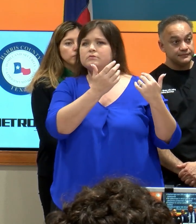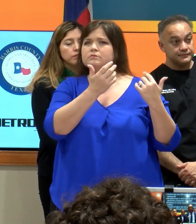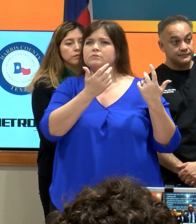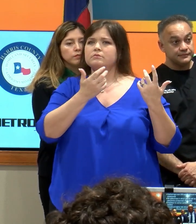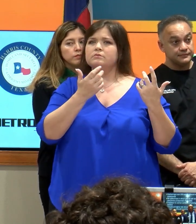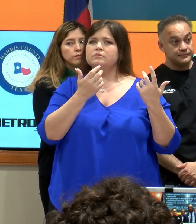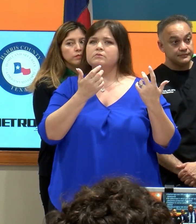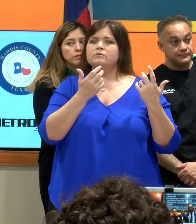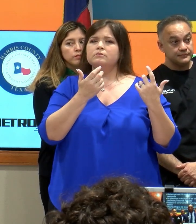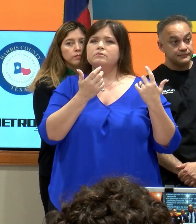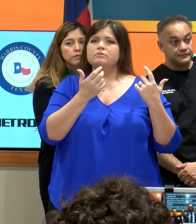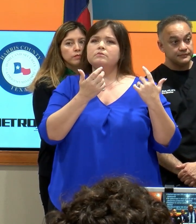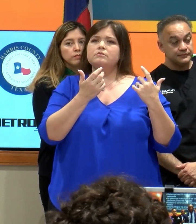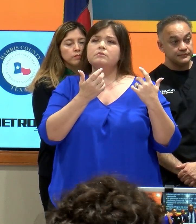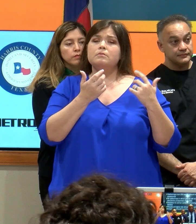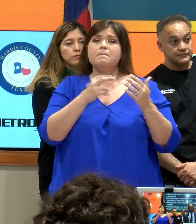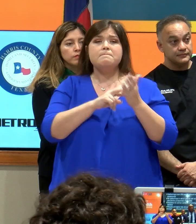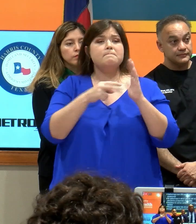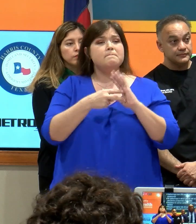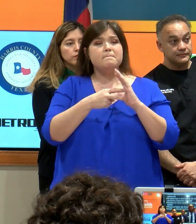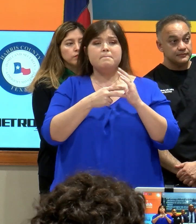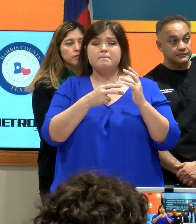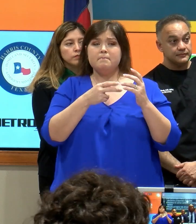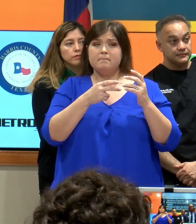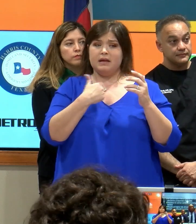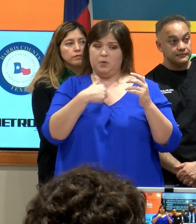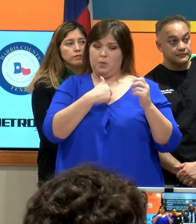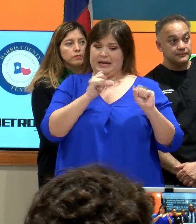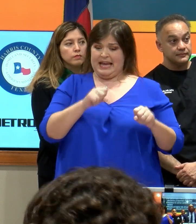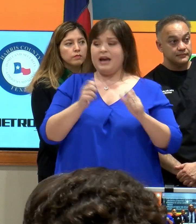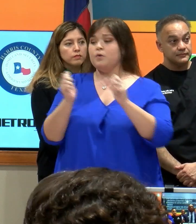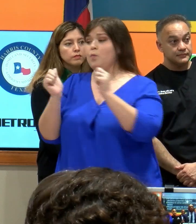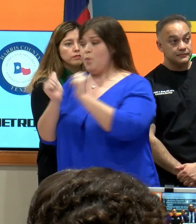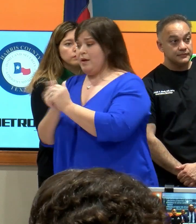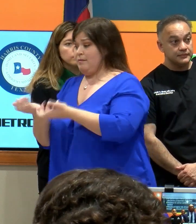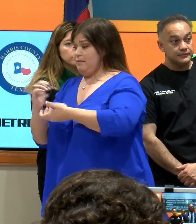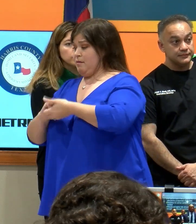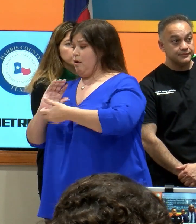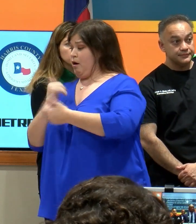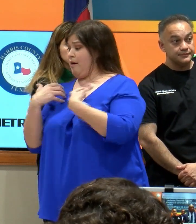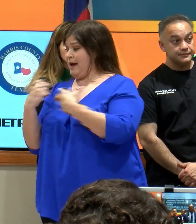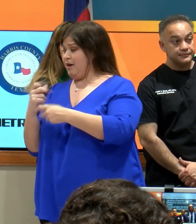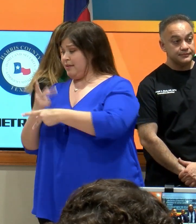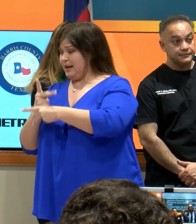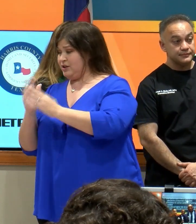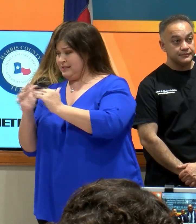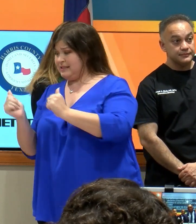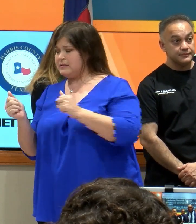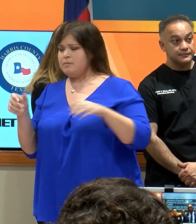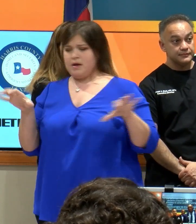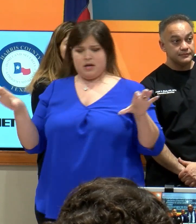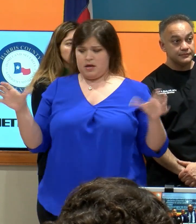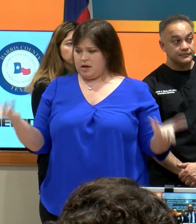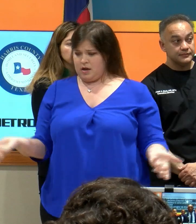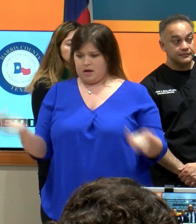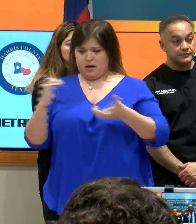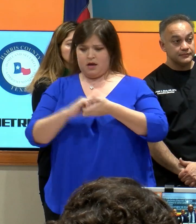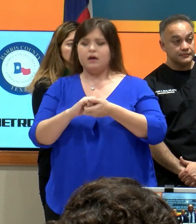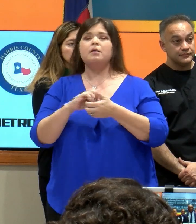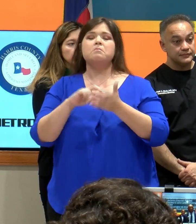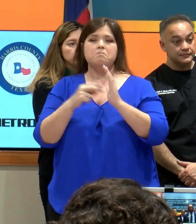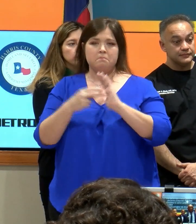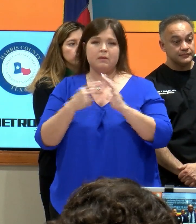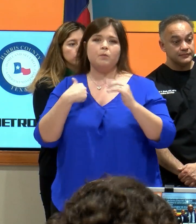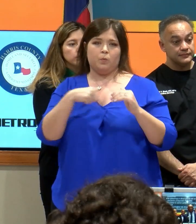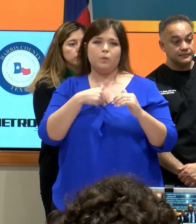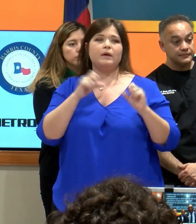can, along with our healthcare delivery system, then it will give them the ample time to put in